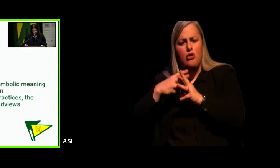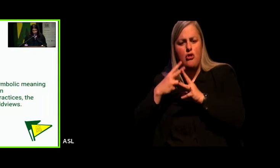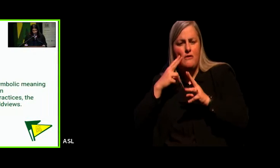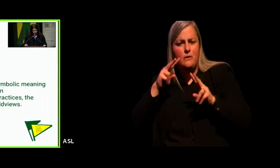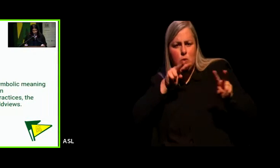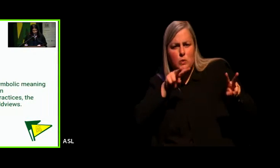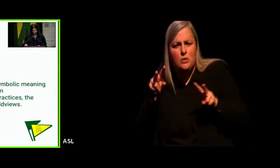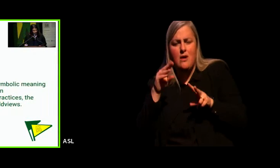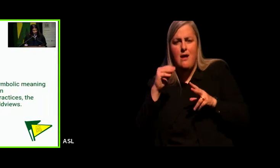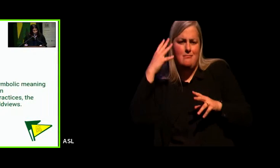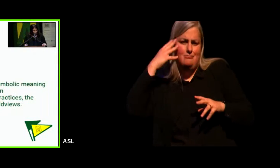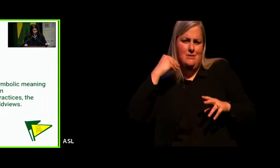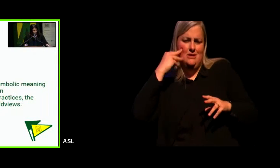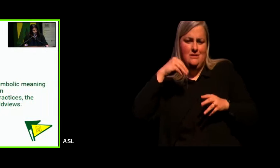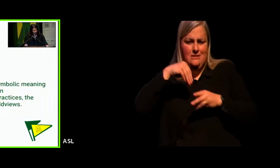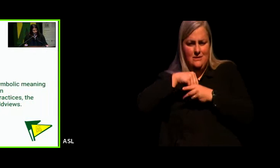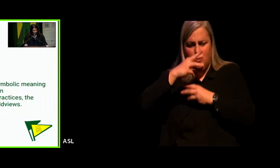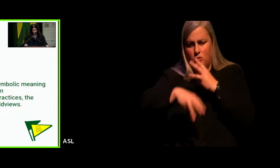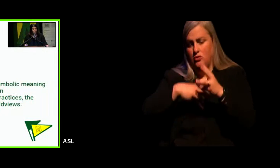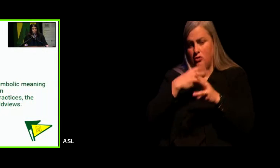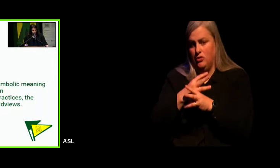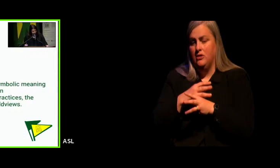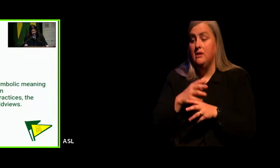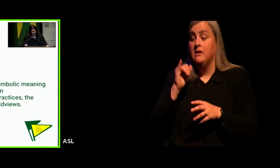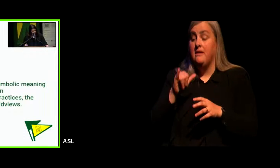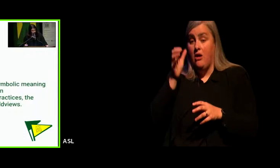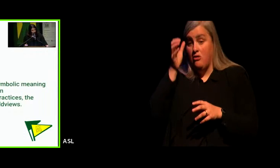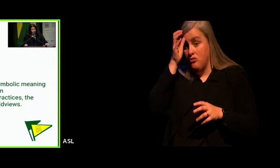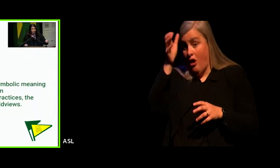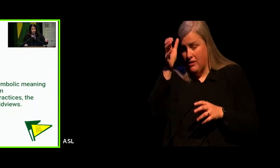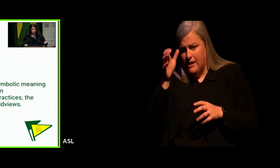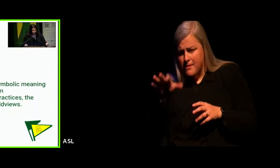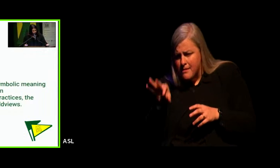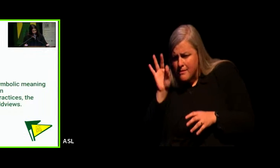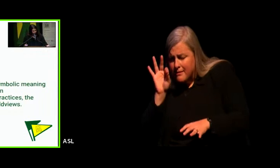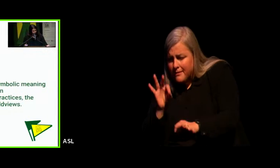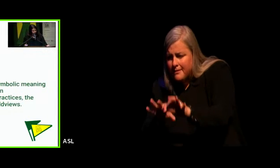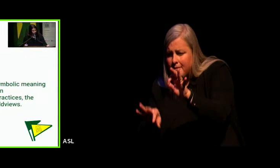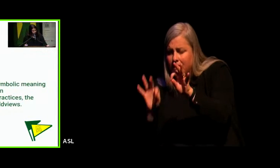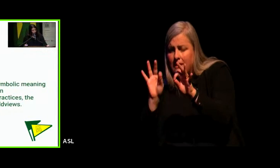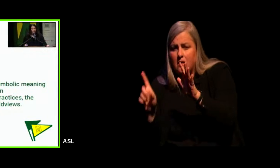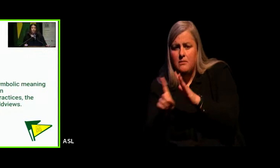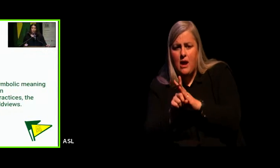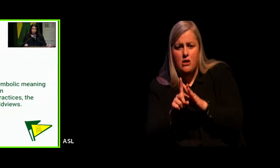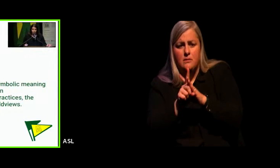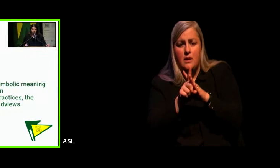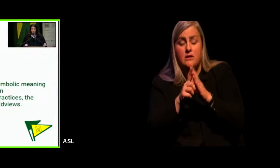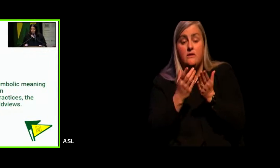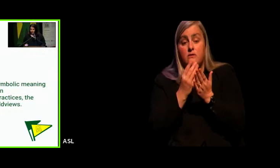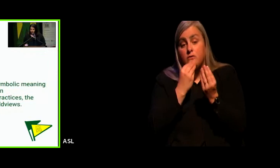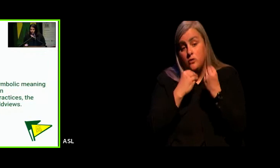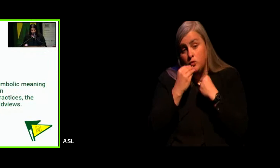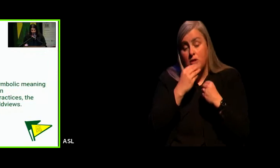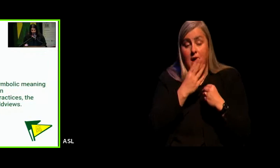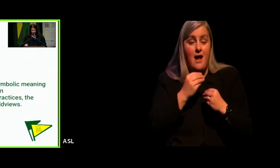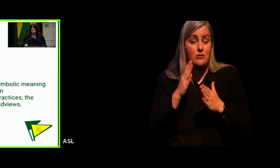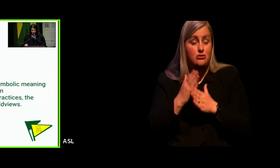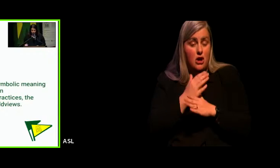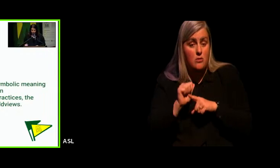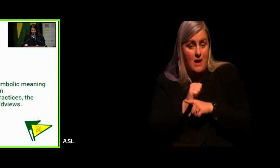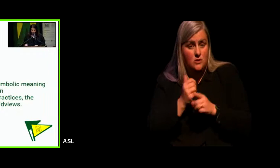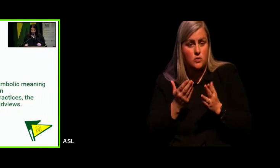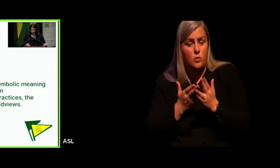world. Traces of the expression of these concepts is thus materialized in food, shared practices, and bodily